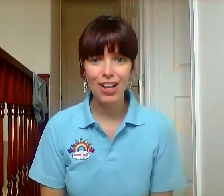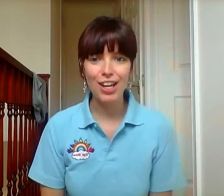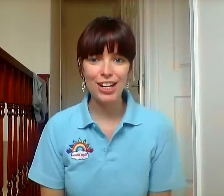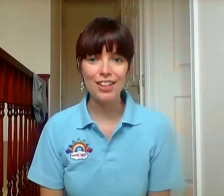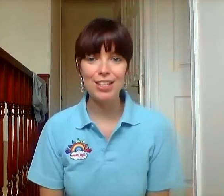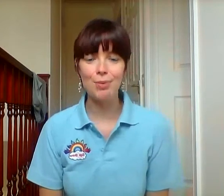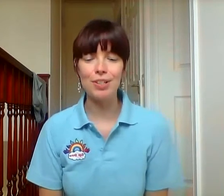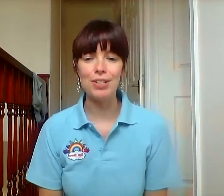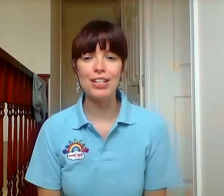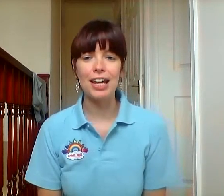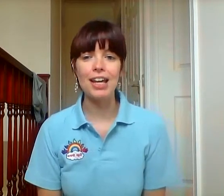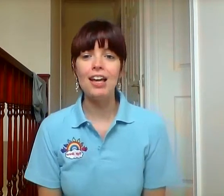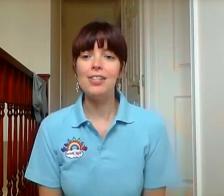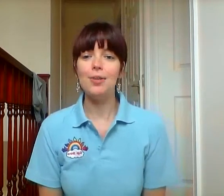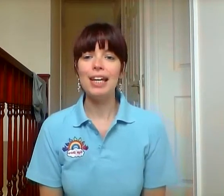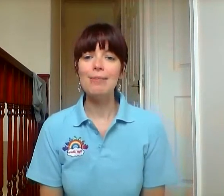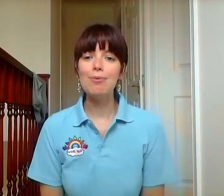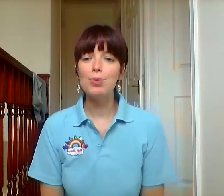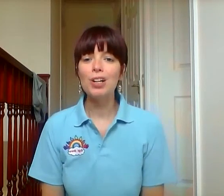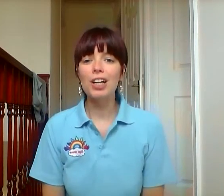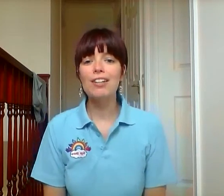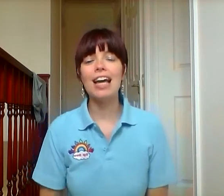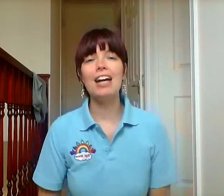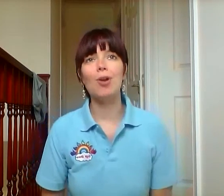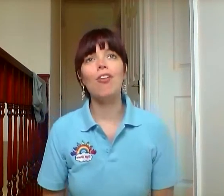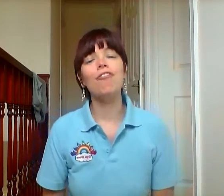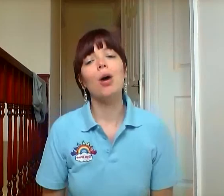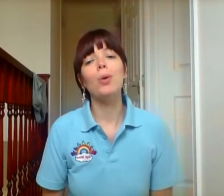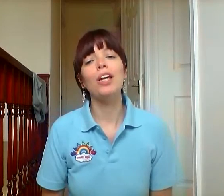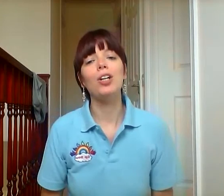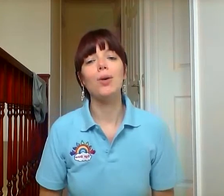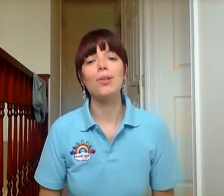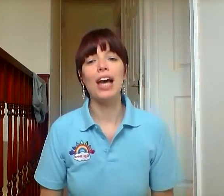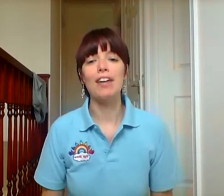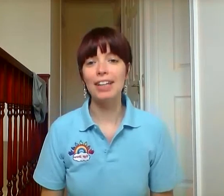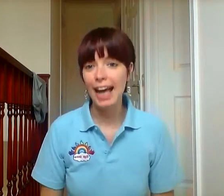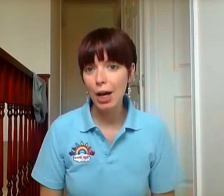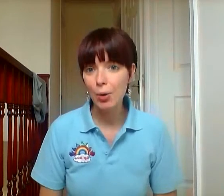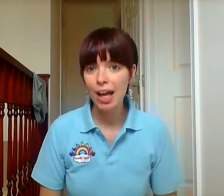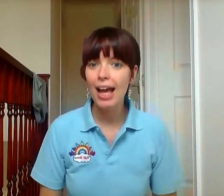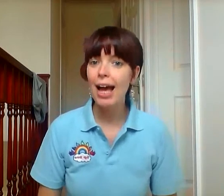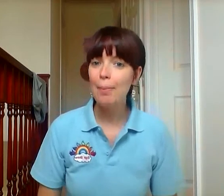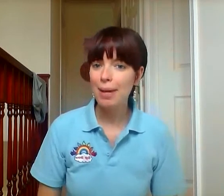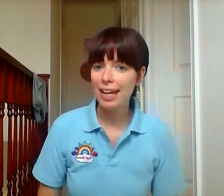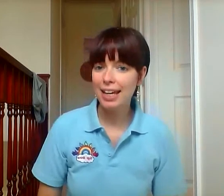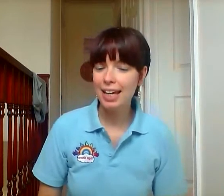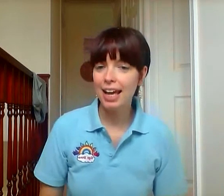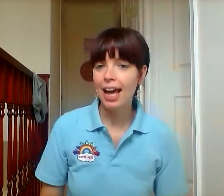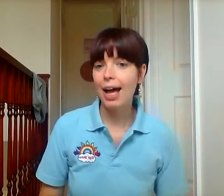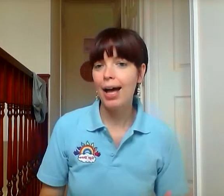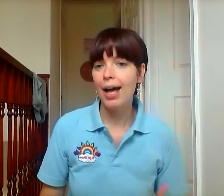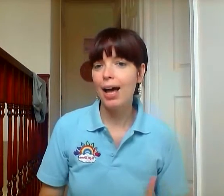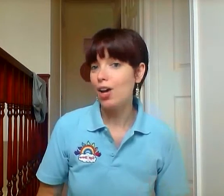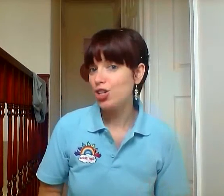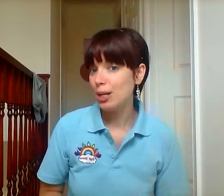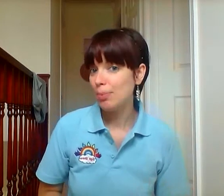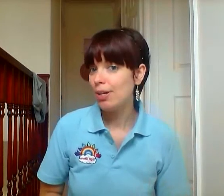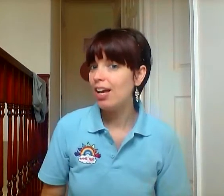learn this one today. So the animals we are going to have on our farm, we are going to have a cow, a pig, a sheep,